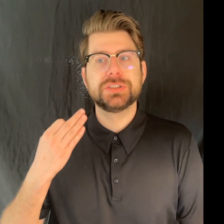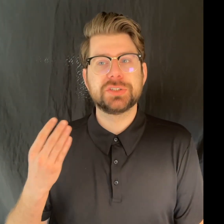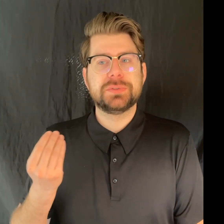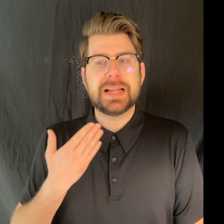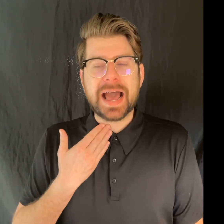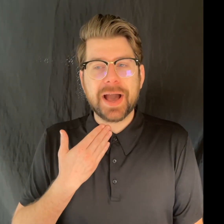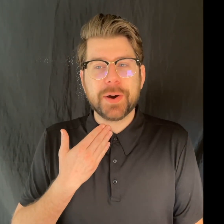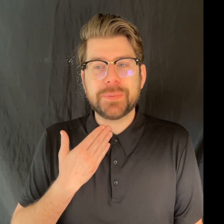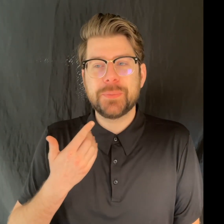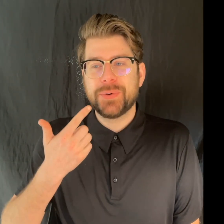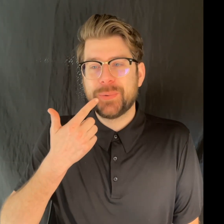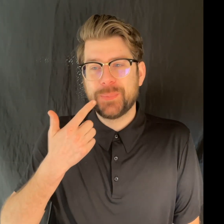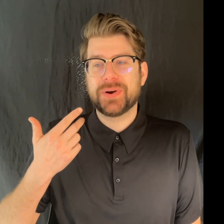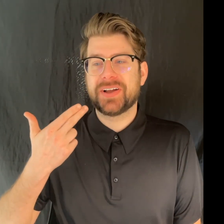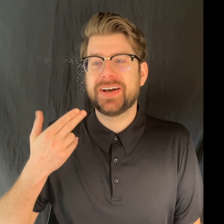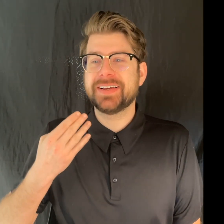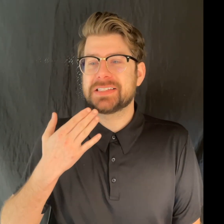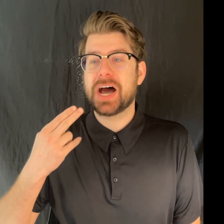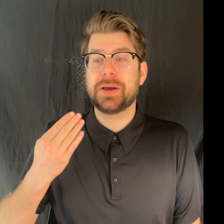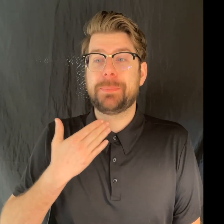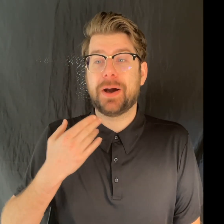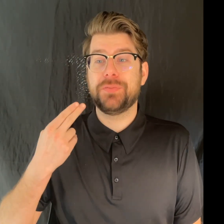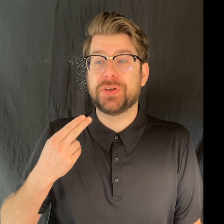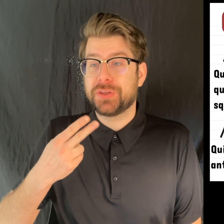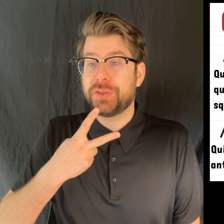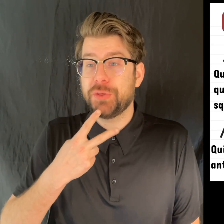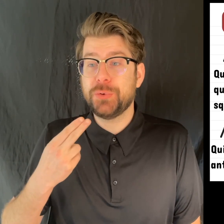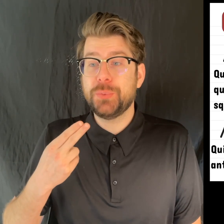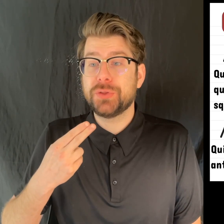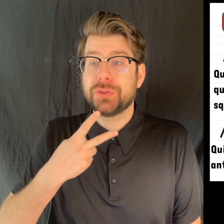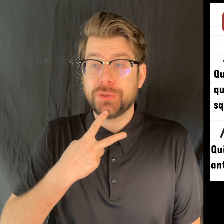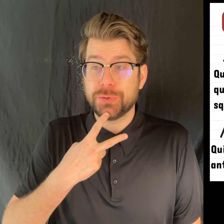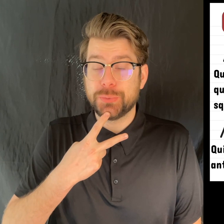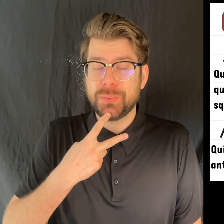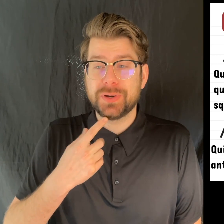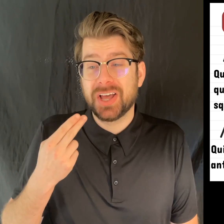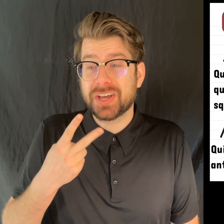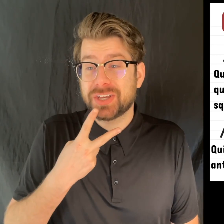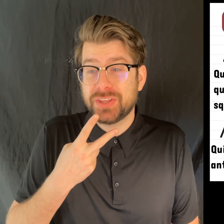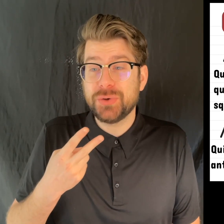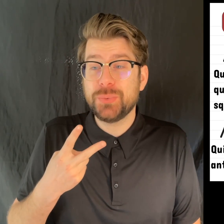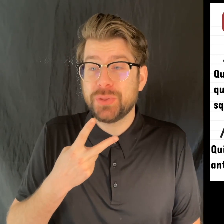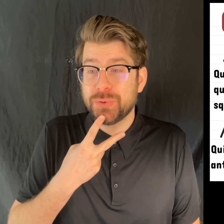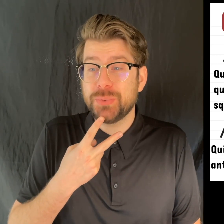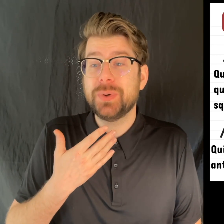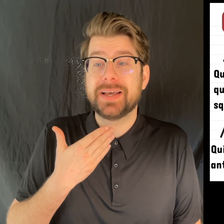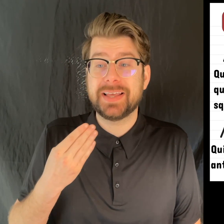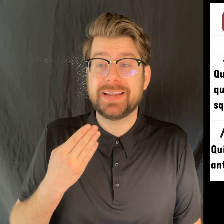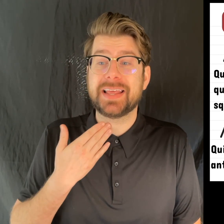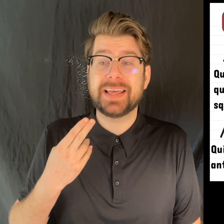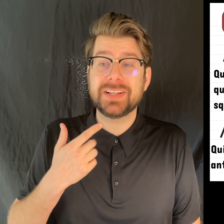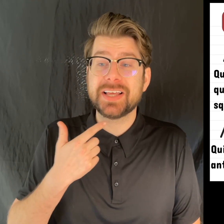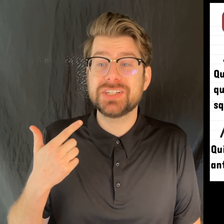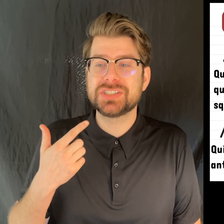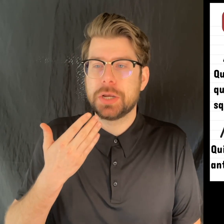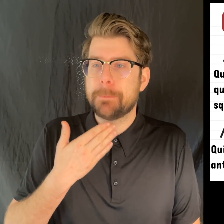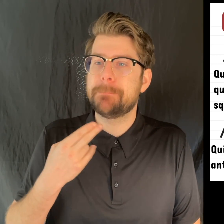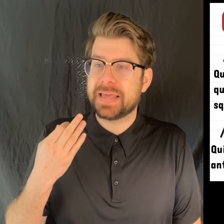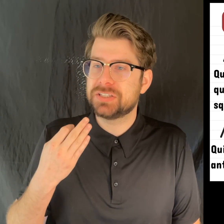So now we're gonna talk about the QU. QU in English makes